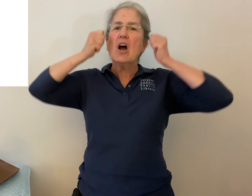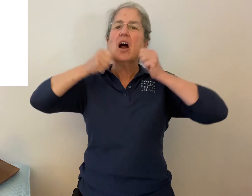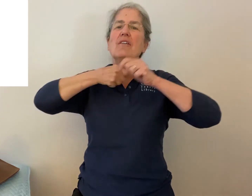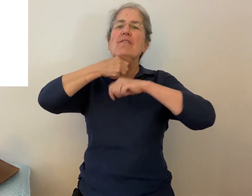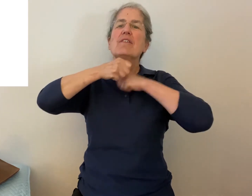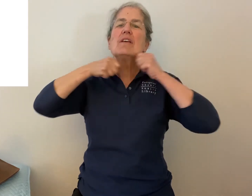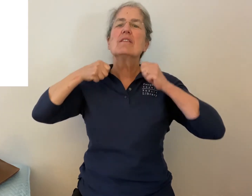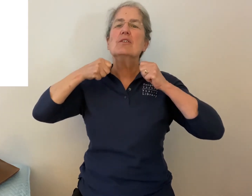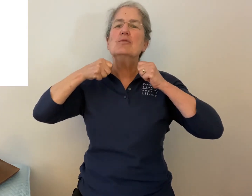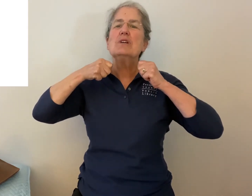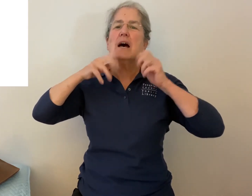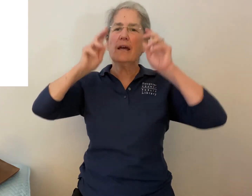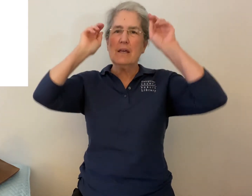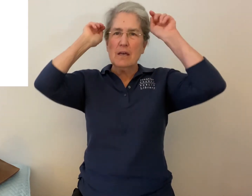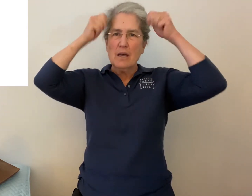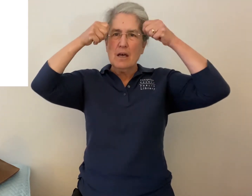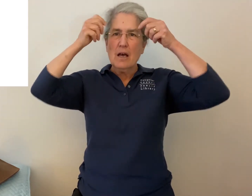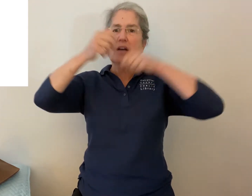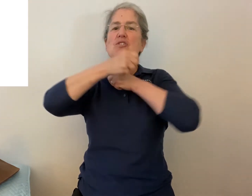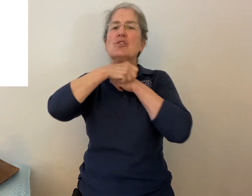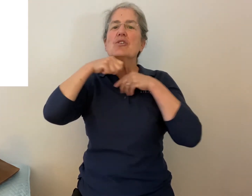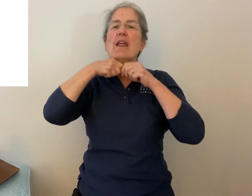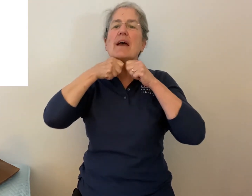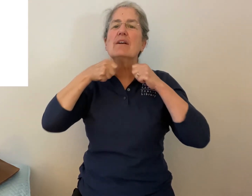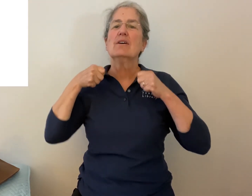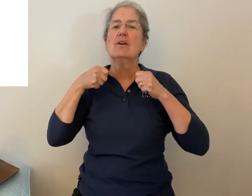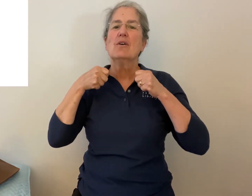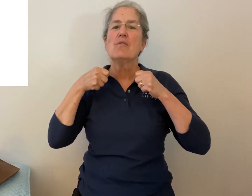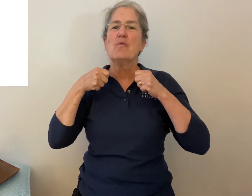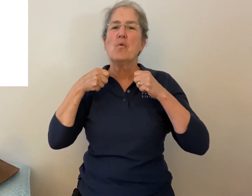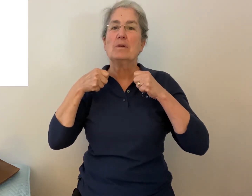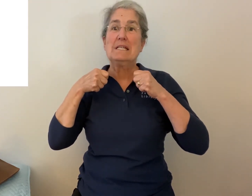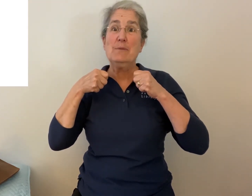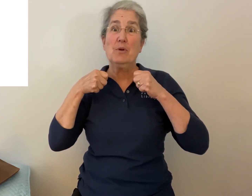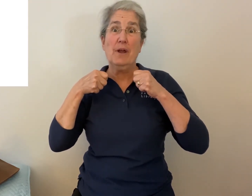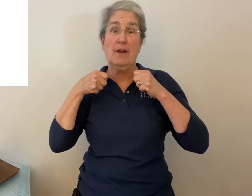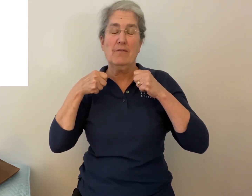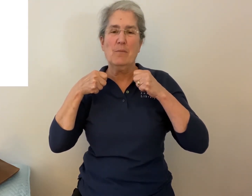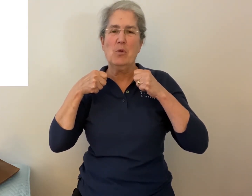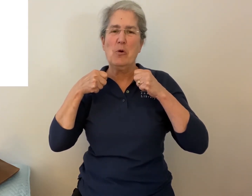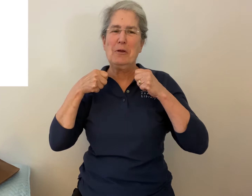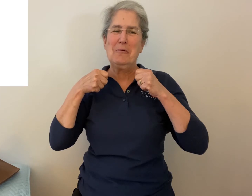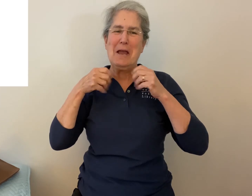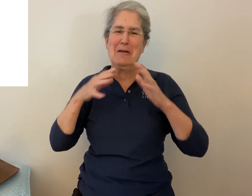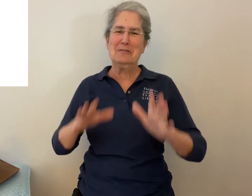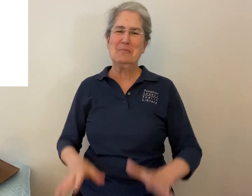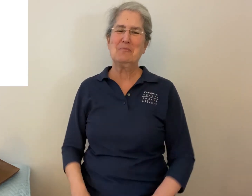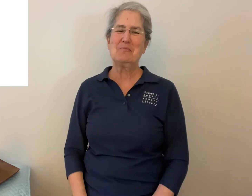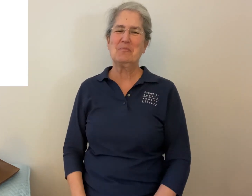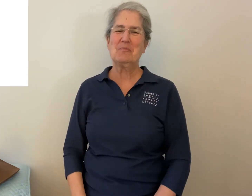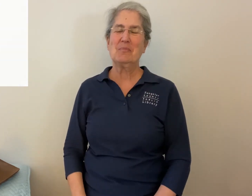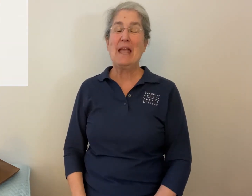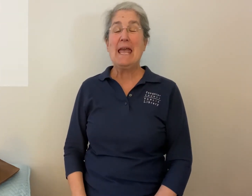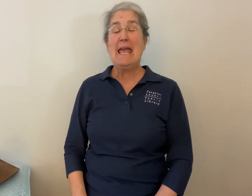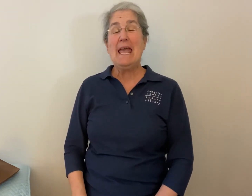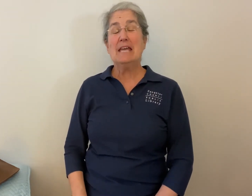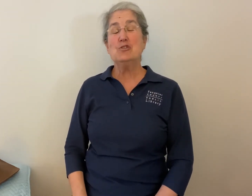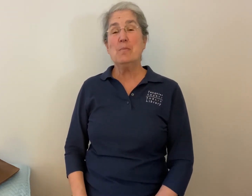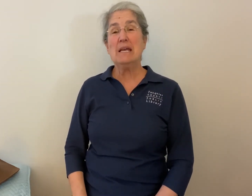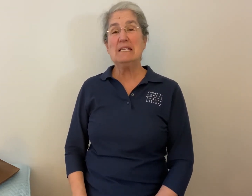scarf that you tie under your neck to keep your hair from blowing around. And you might need